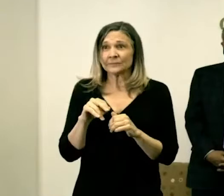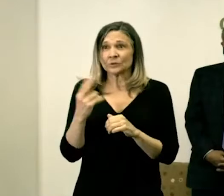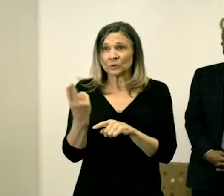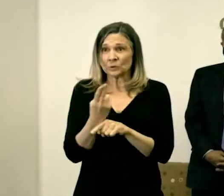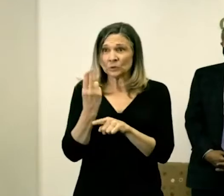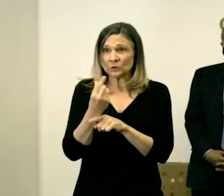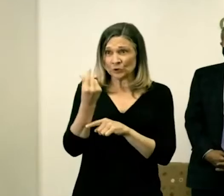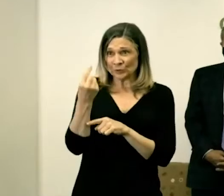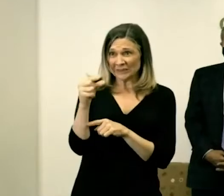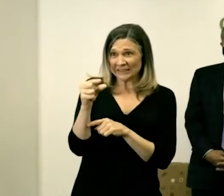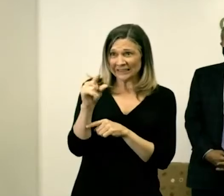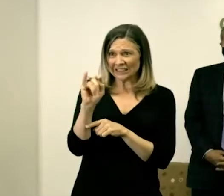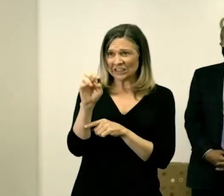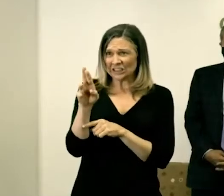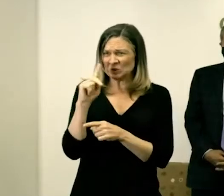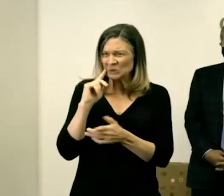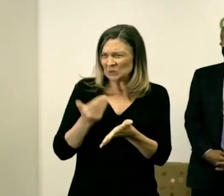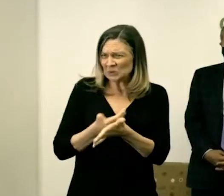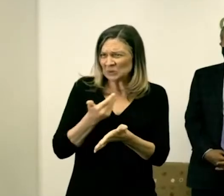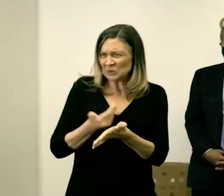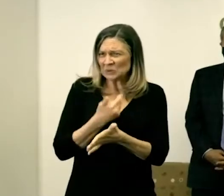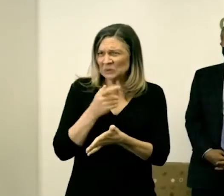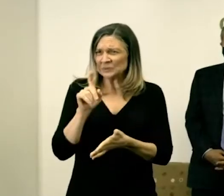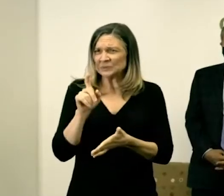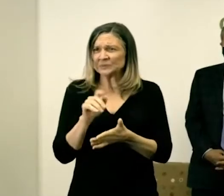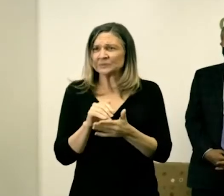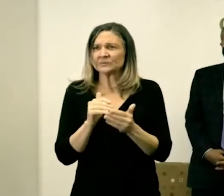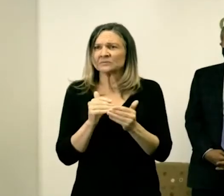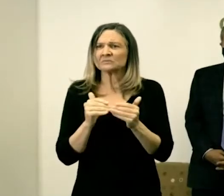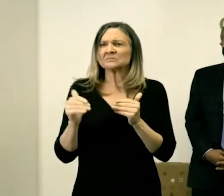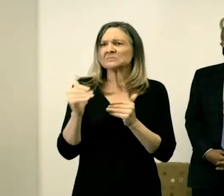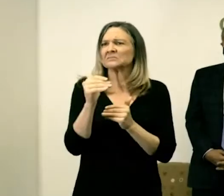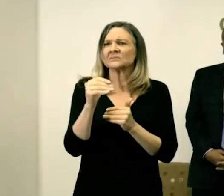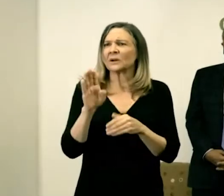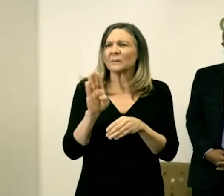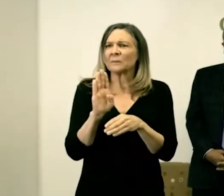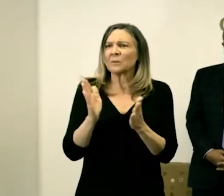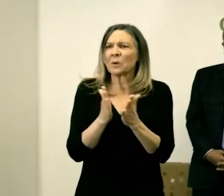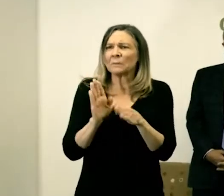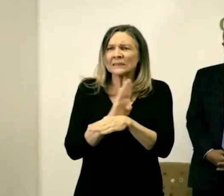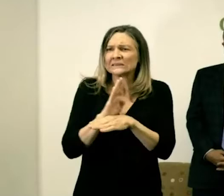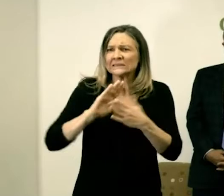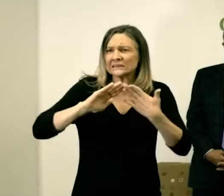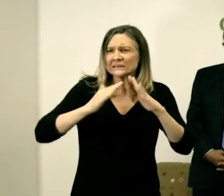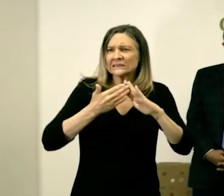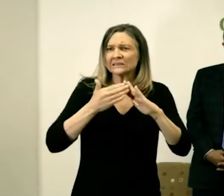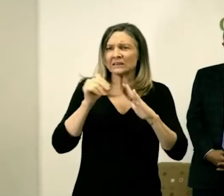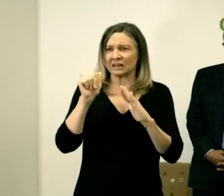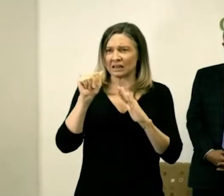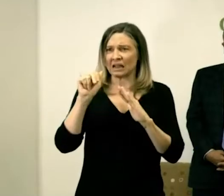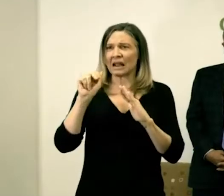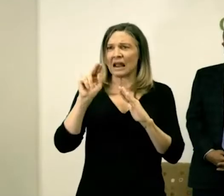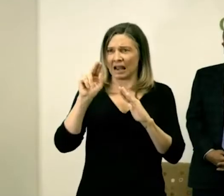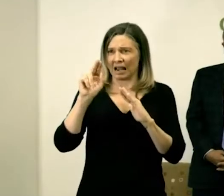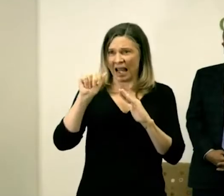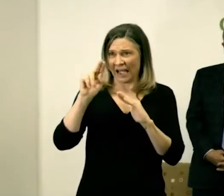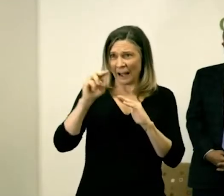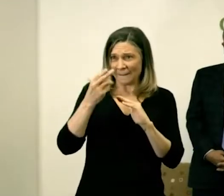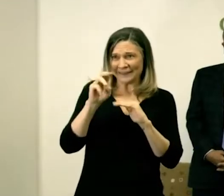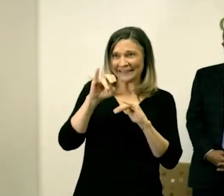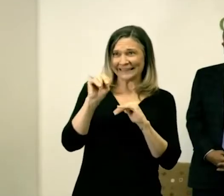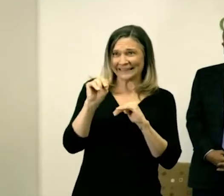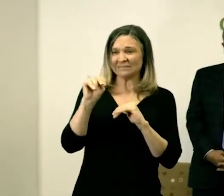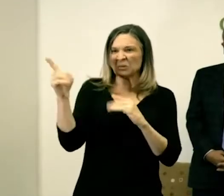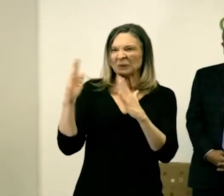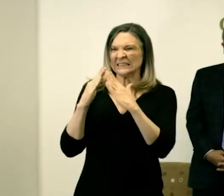new to us. And secondarily, beyond small businesses, for example, City of Anaheim has announced they have to take out a $200 million